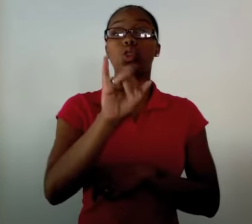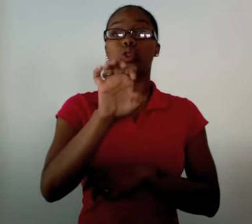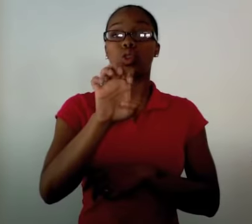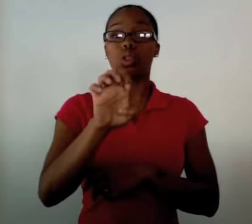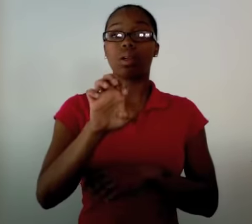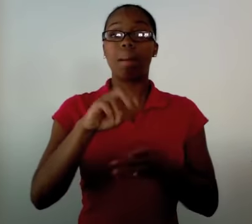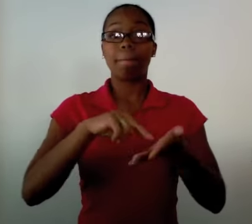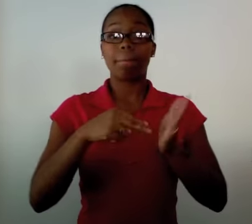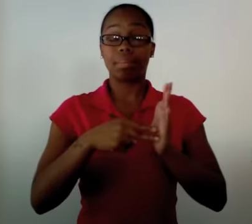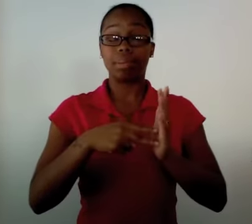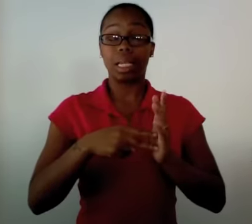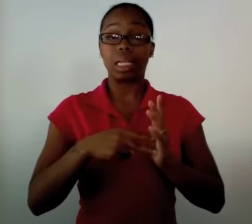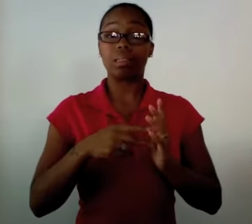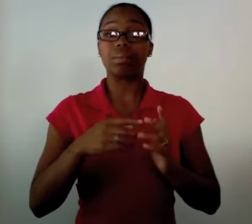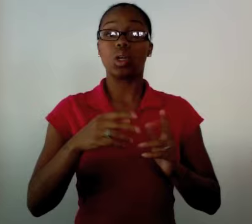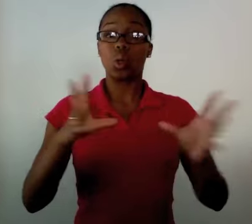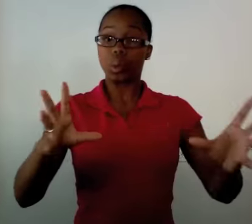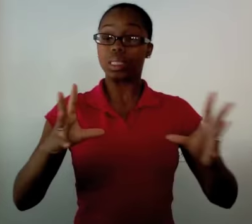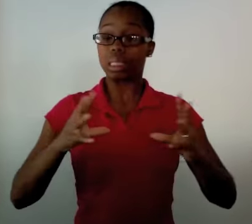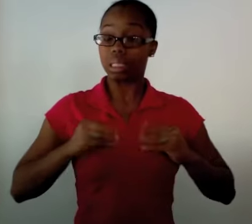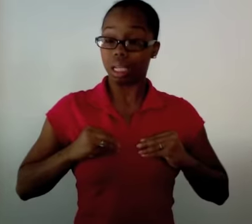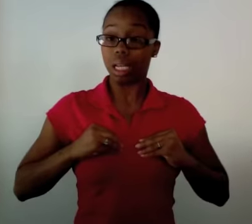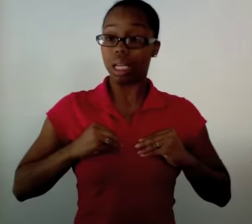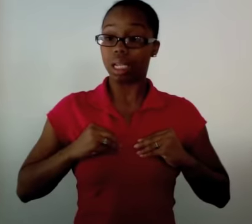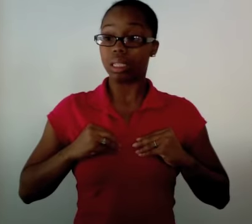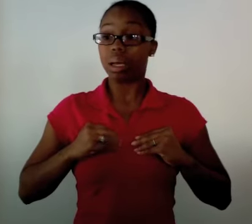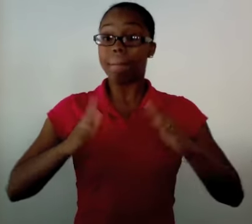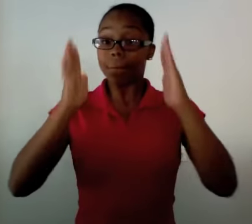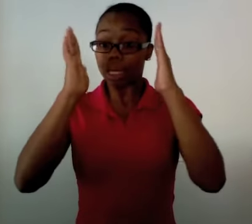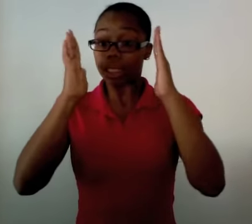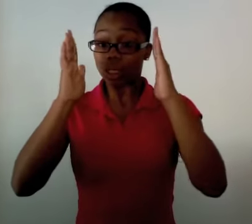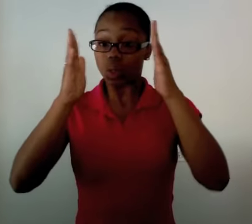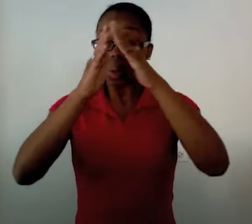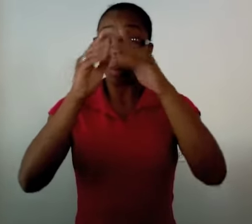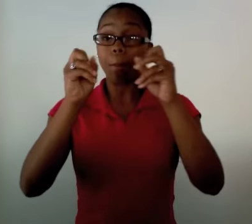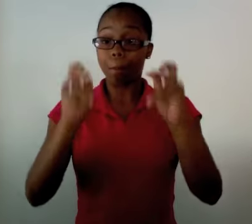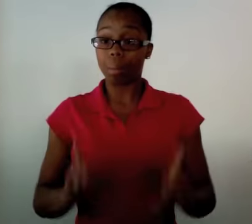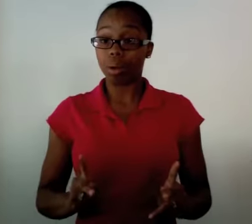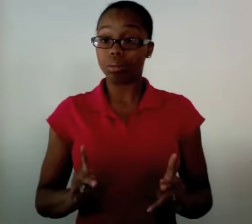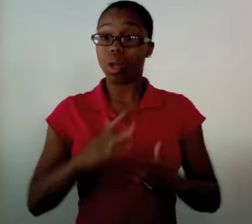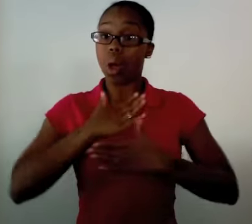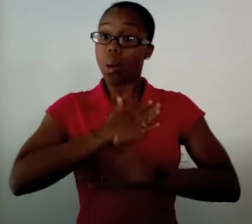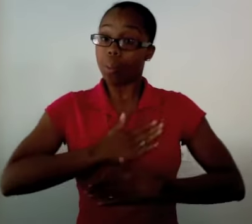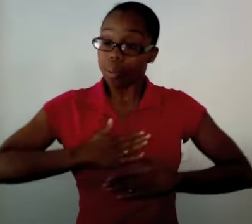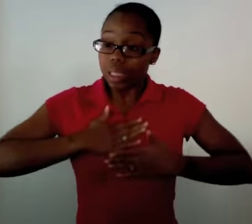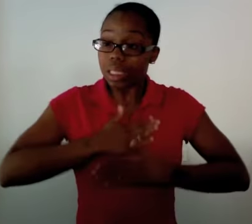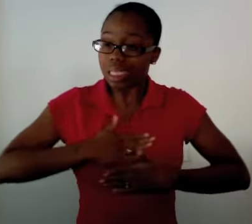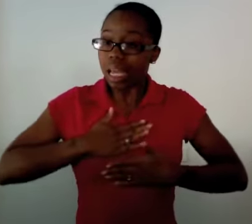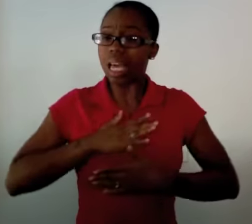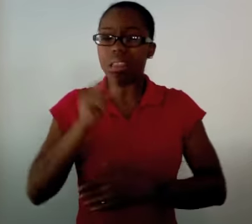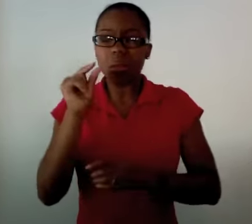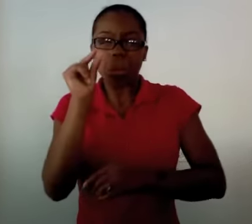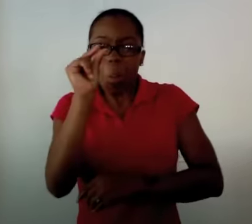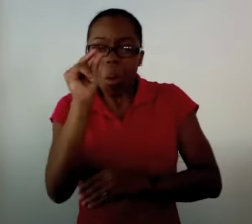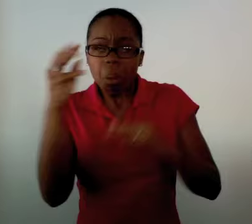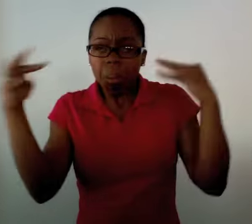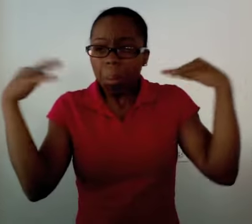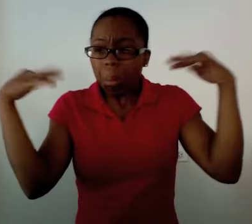for receive, which means pay attention to the person, appreciate, making little noises like, oh, okay. Summarize, the